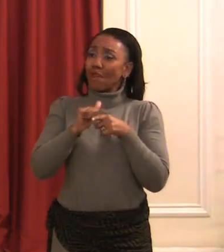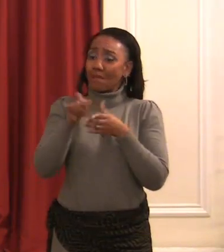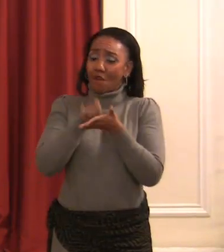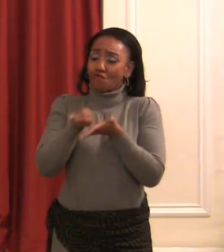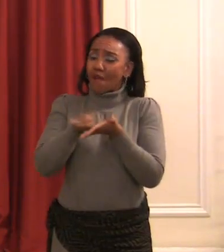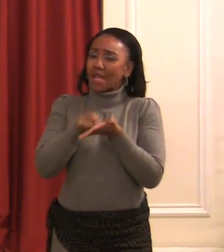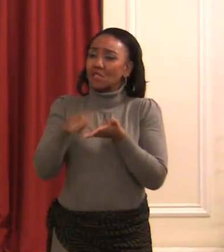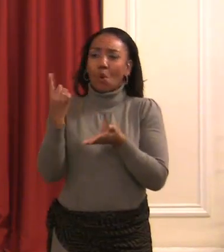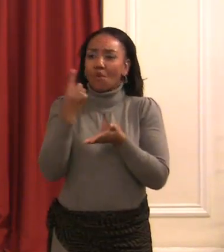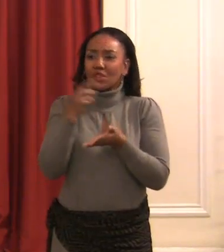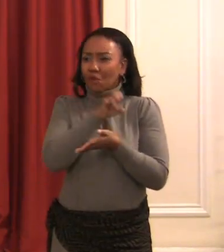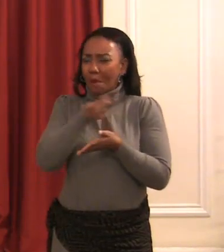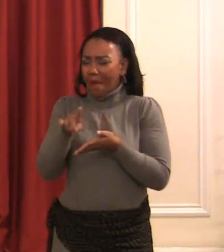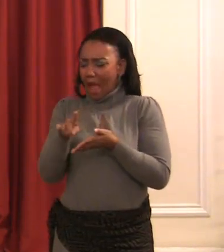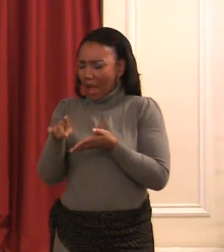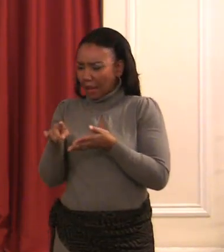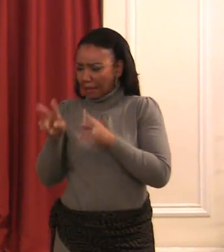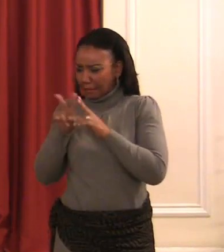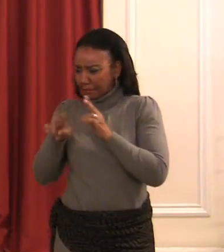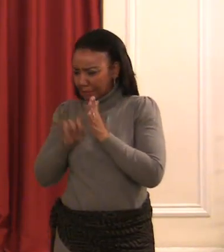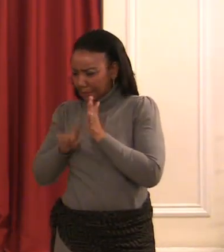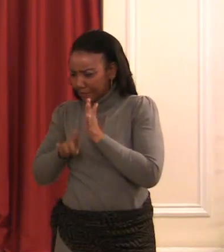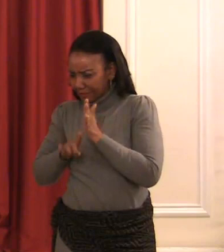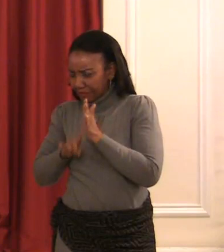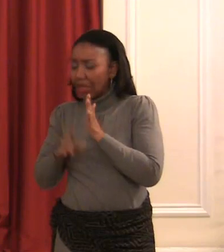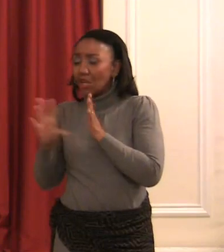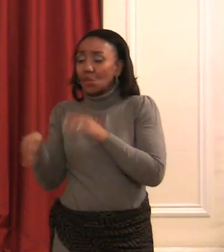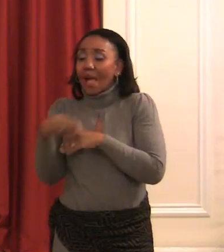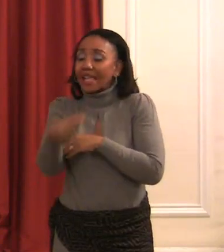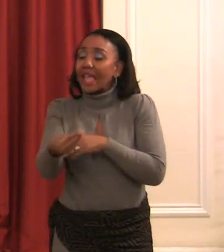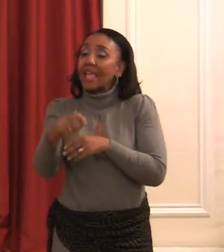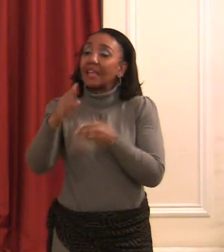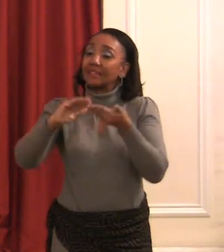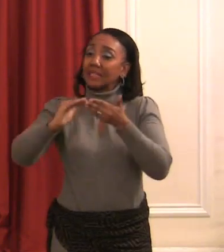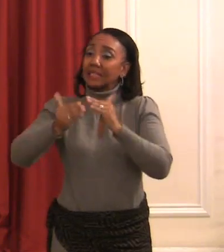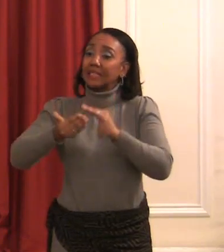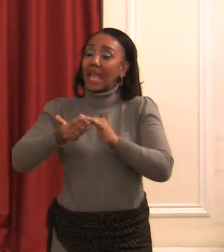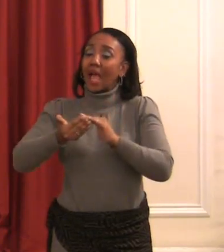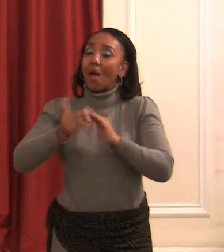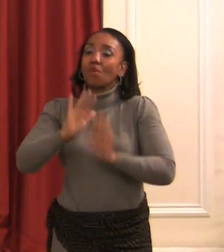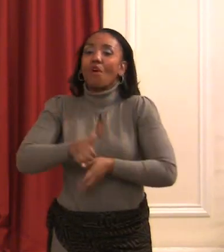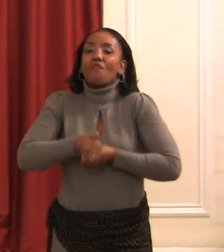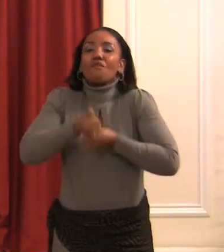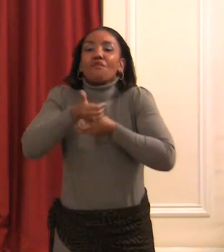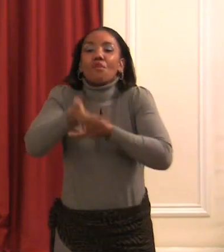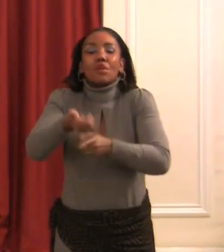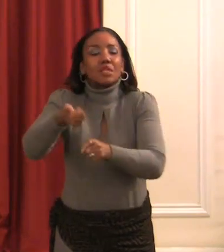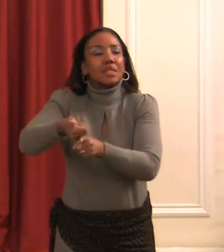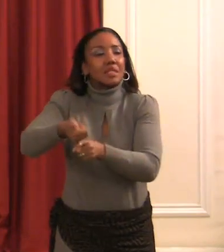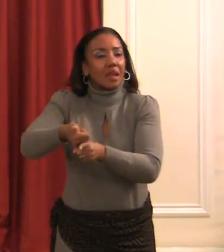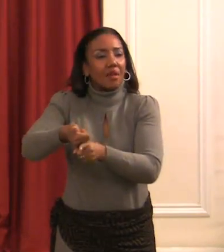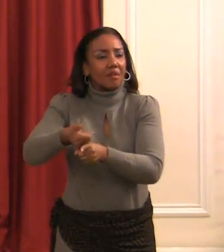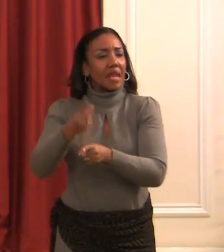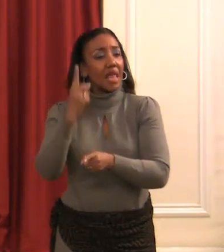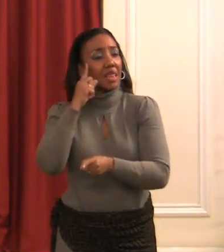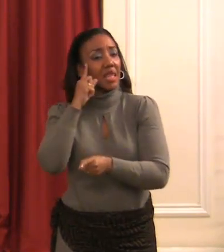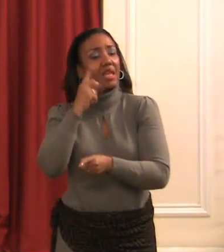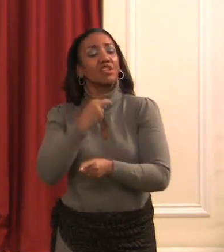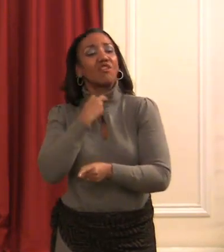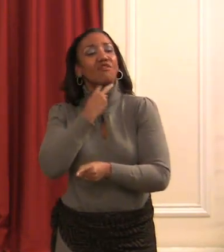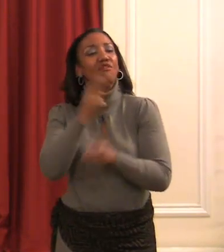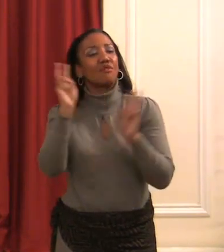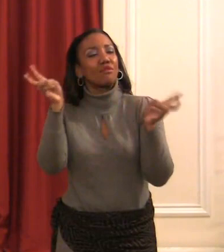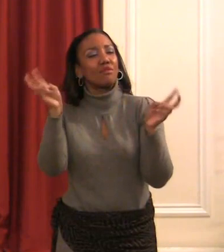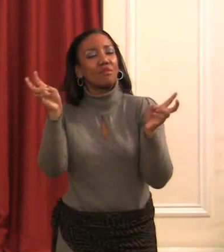so I always have to go back and look up these things. So I gave the town a voice, and I think the voice